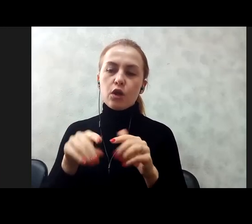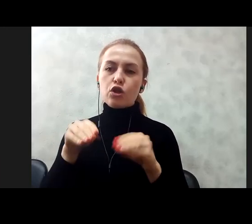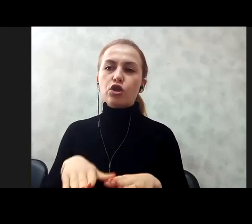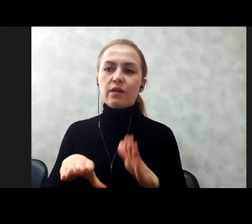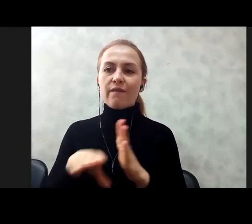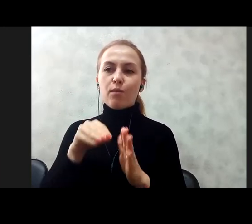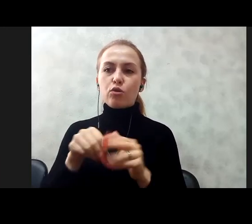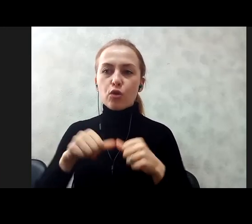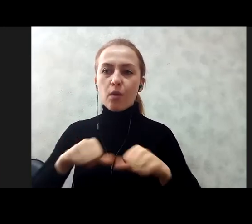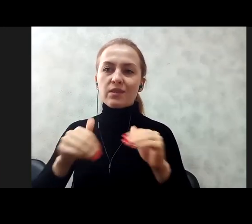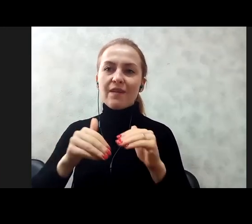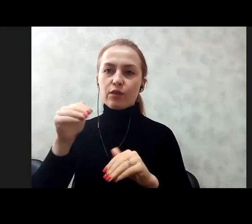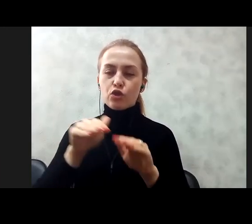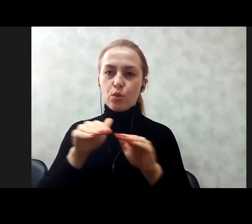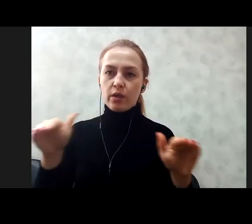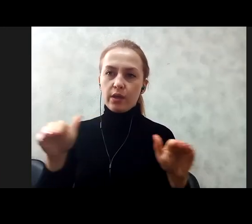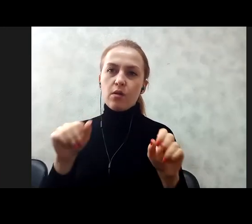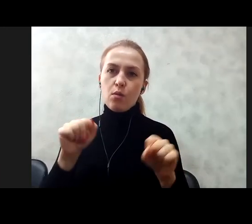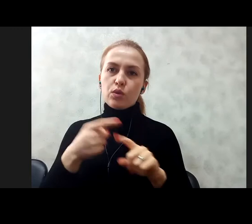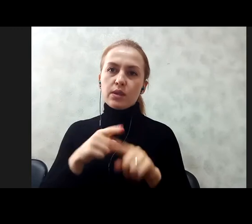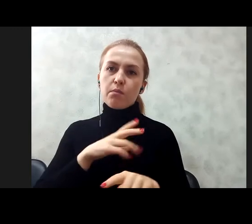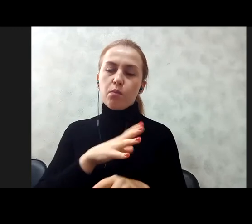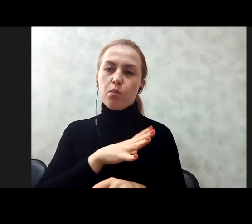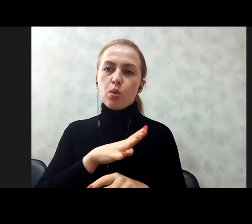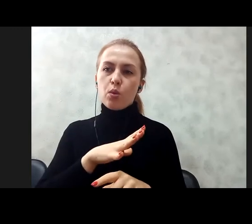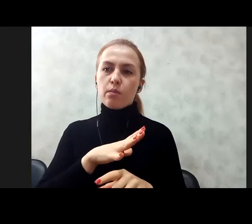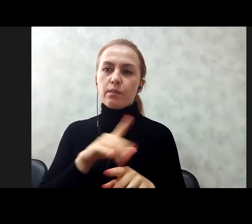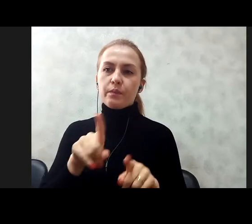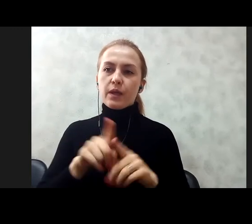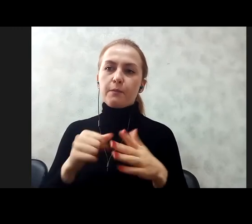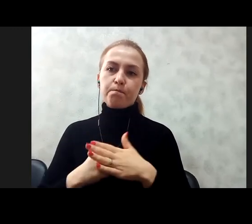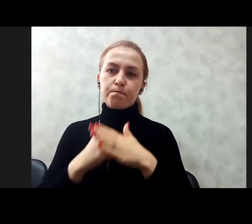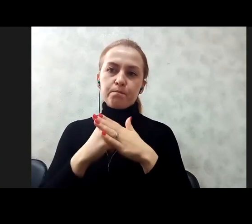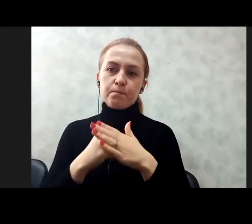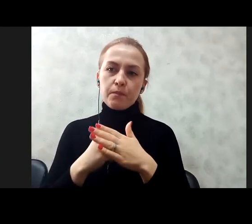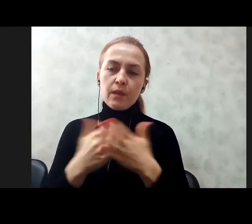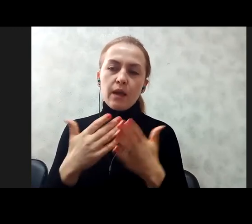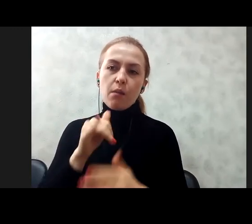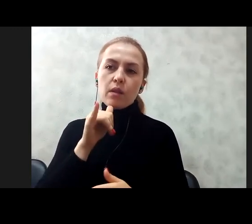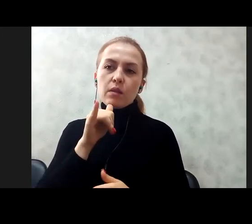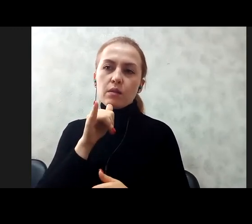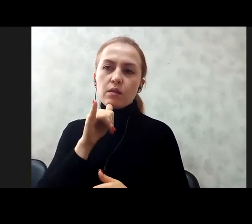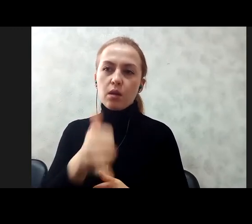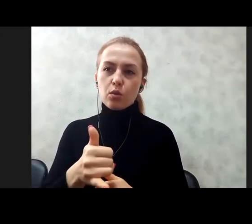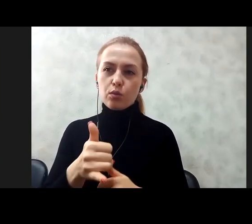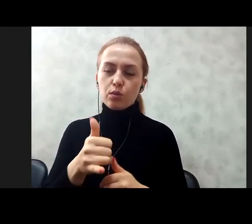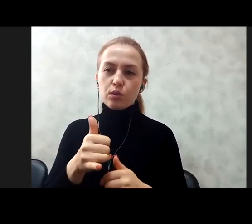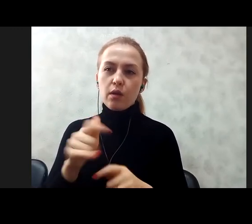of courts or CEC, should be envisioned in the law.